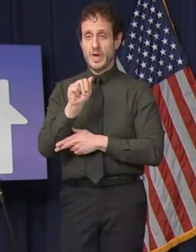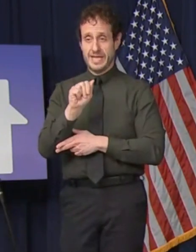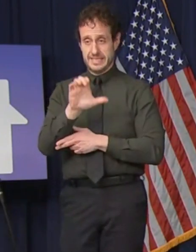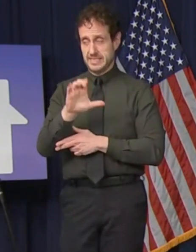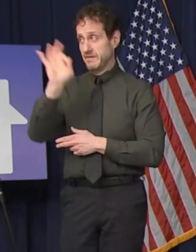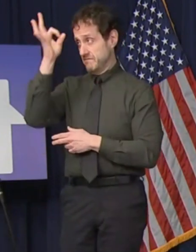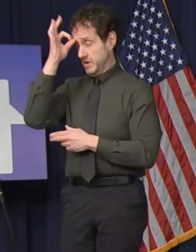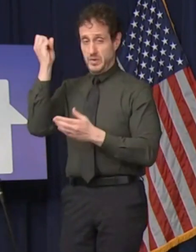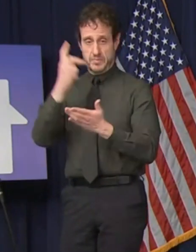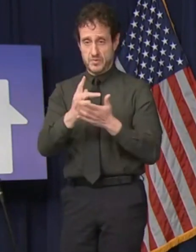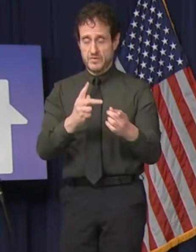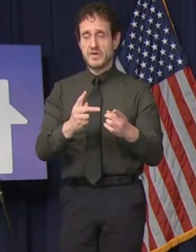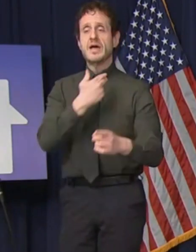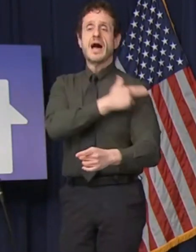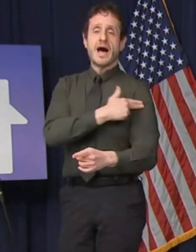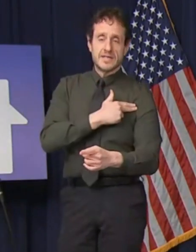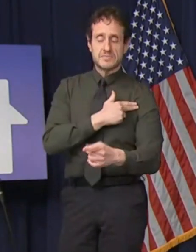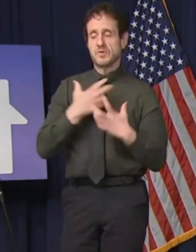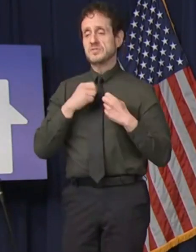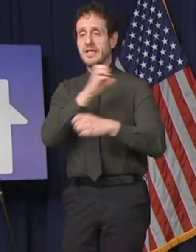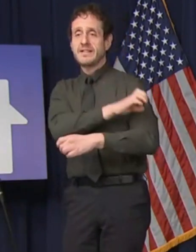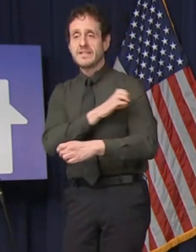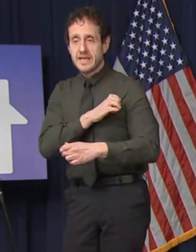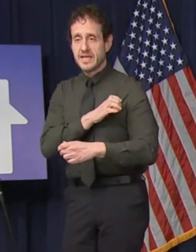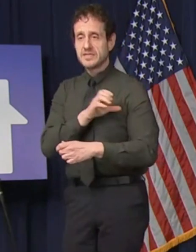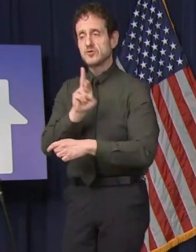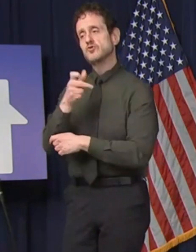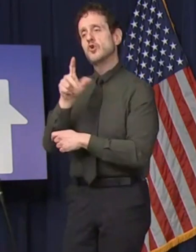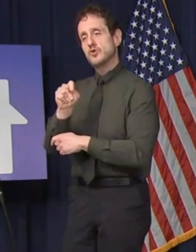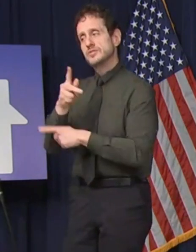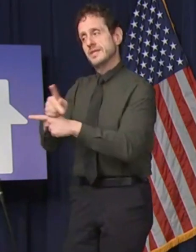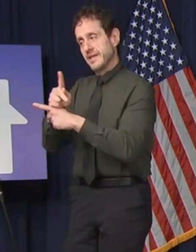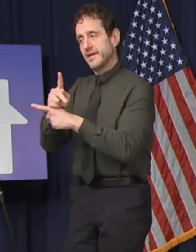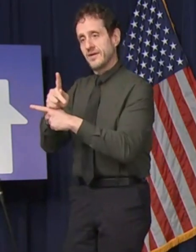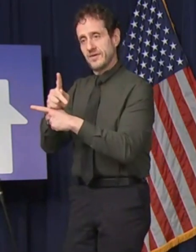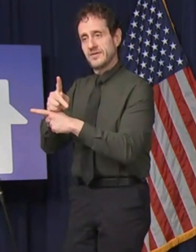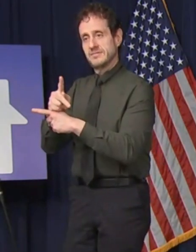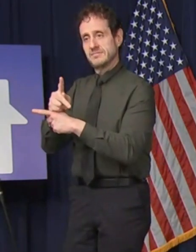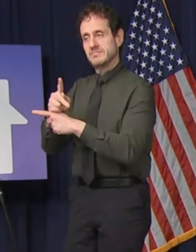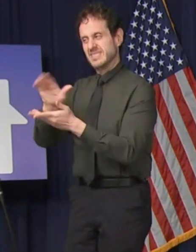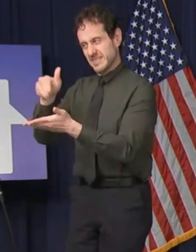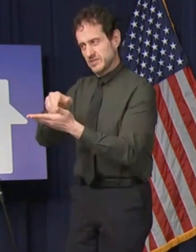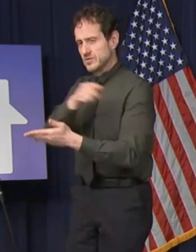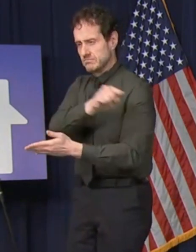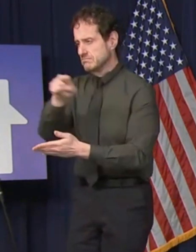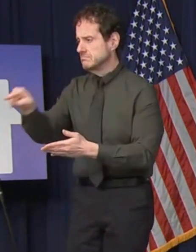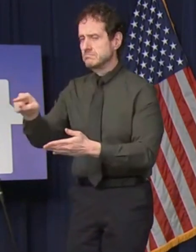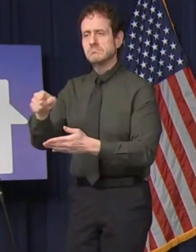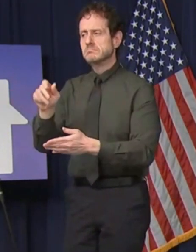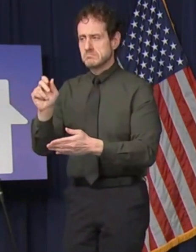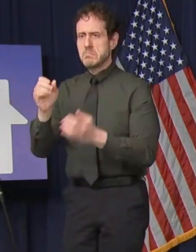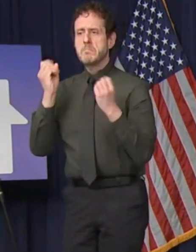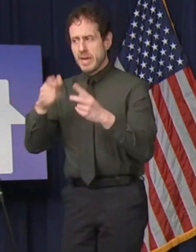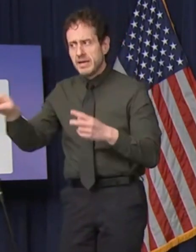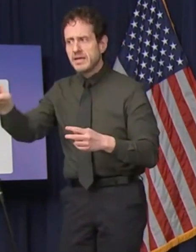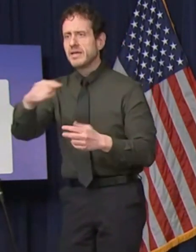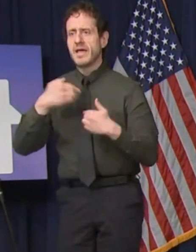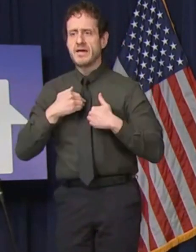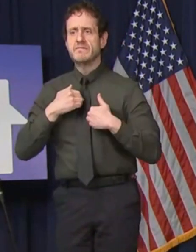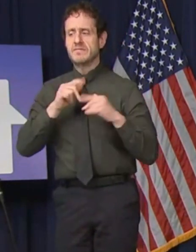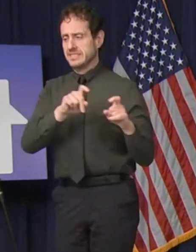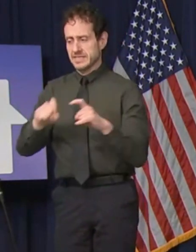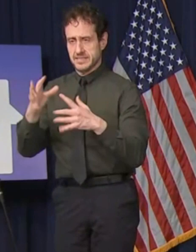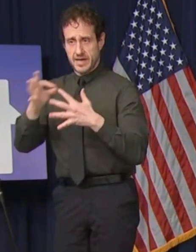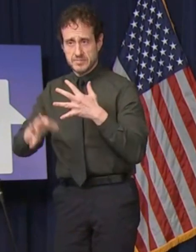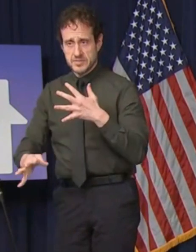mentioned, hospitals, health clinics, and urgent care facilities are all offering options. Testing will help us